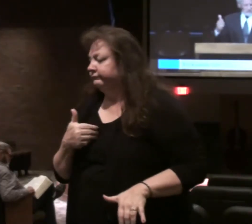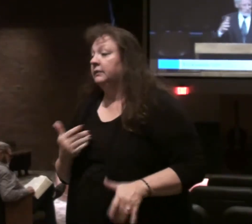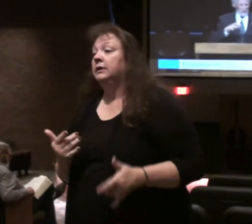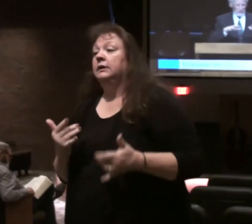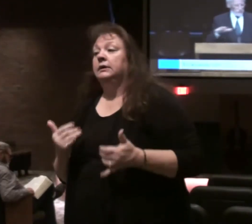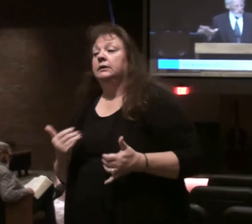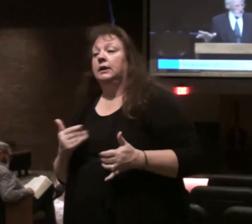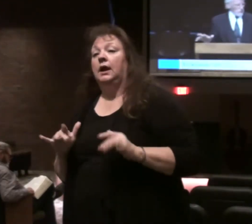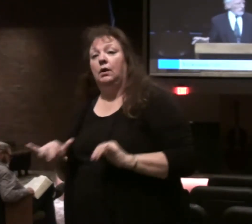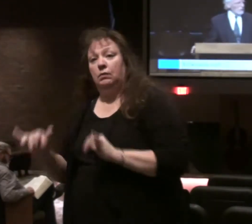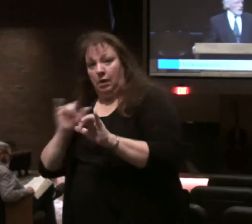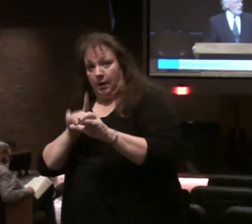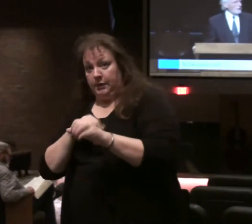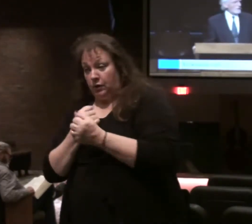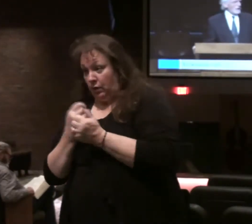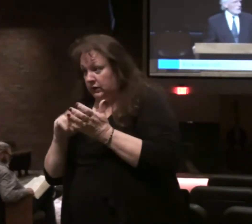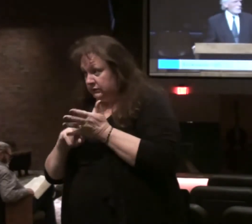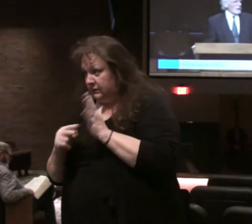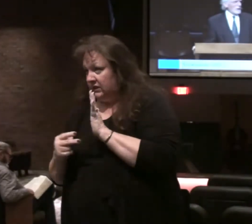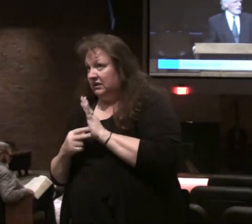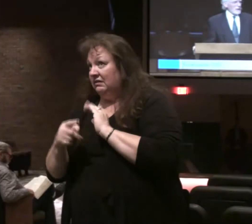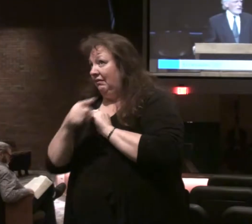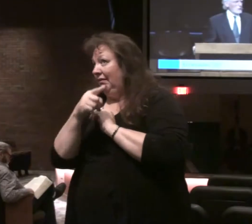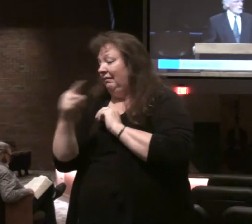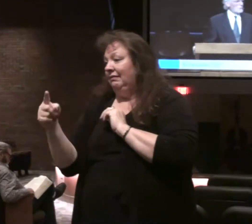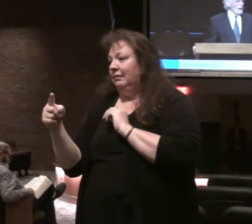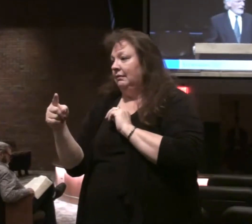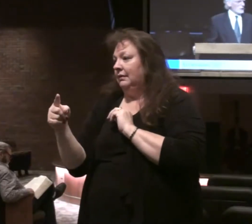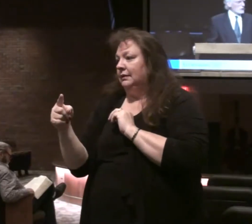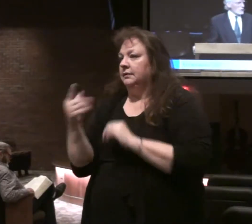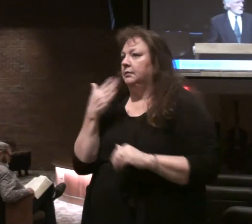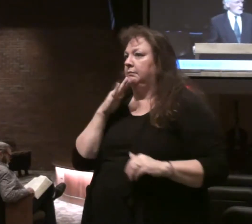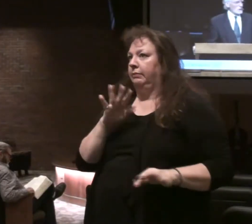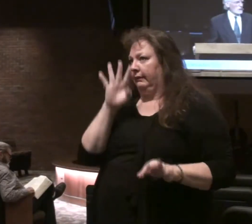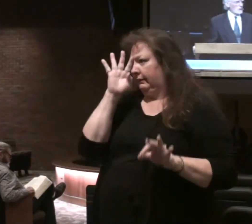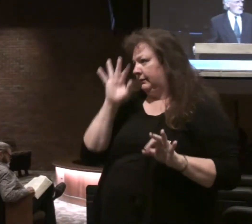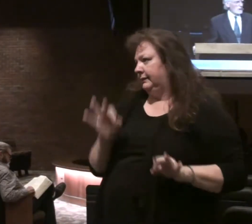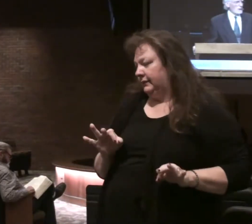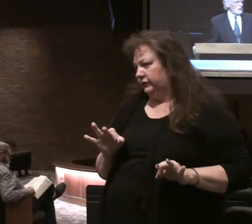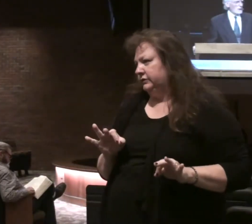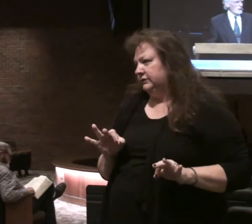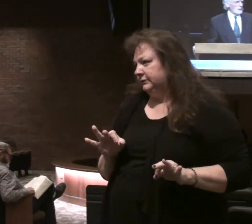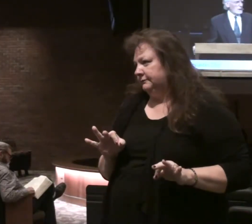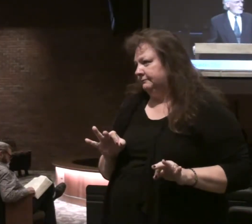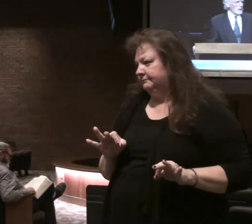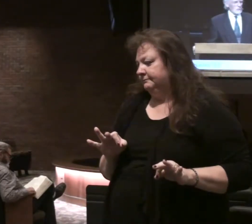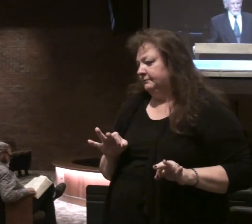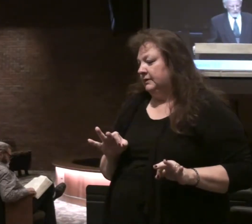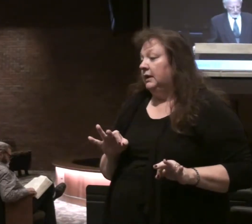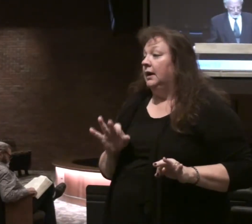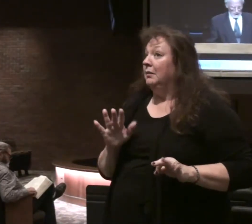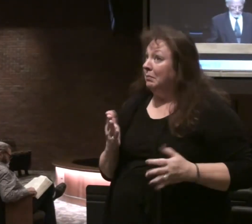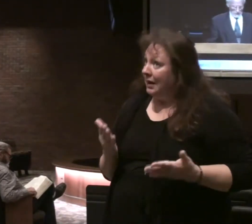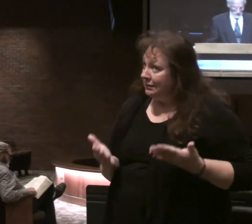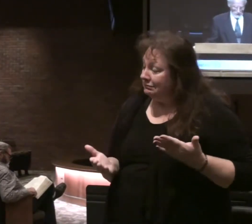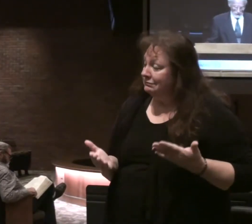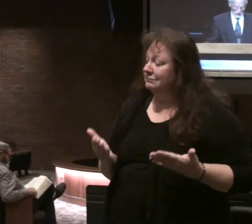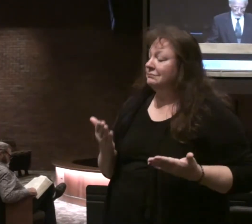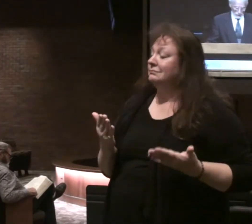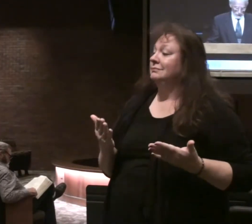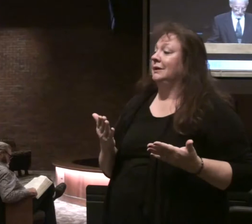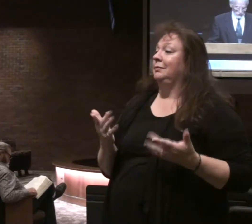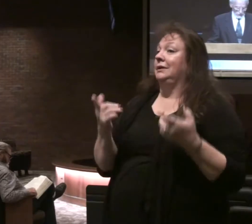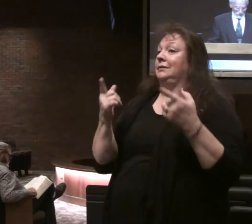Now, common grace means that they don't make just bad decisions. But you may be